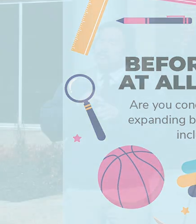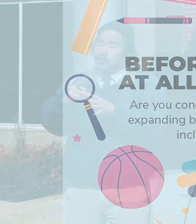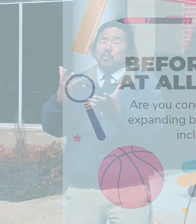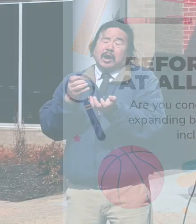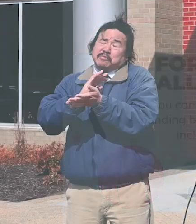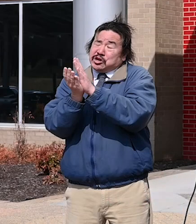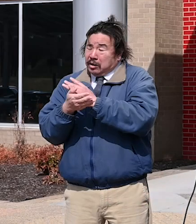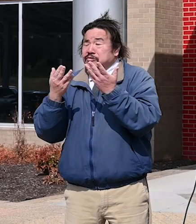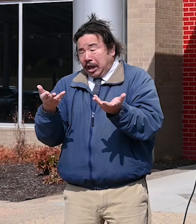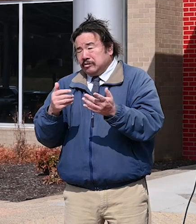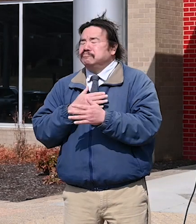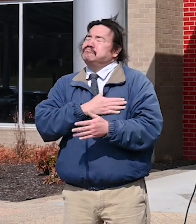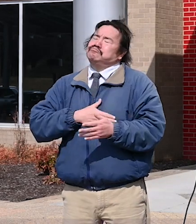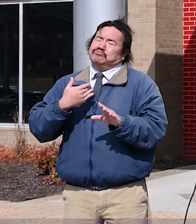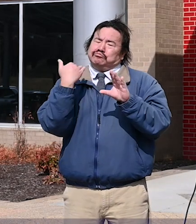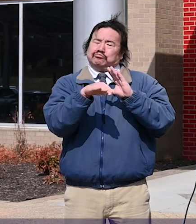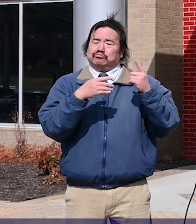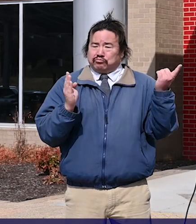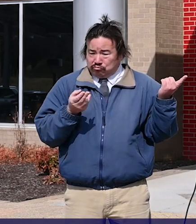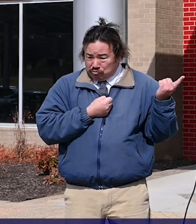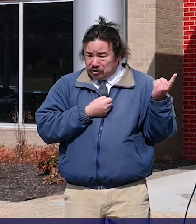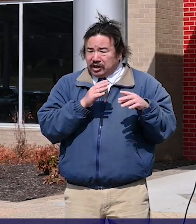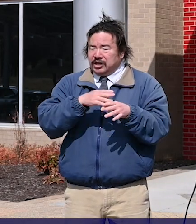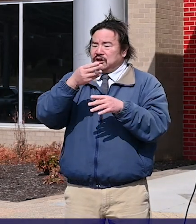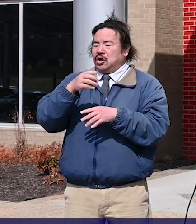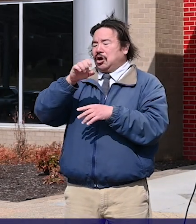want to become one, please email us at